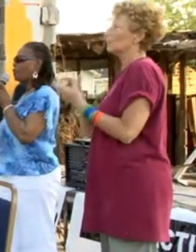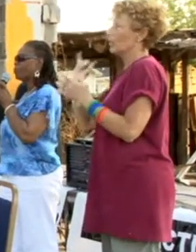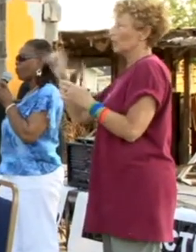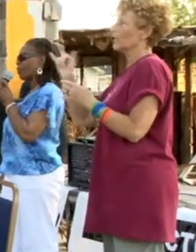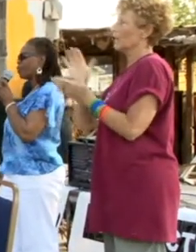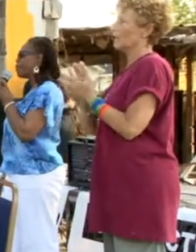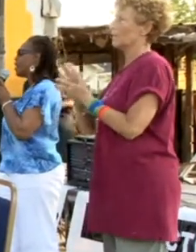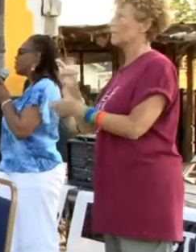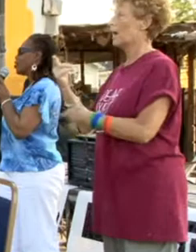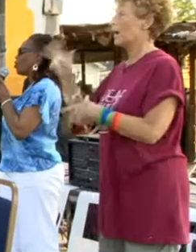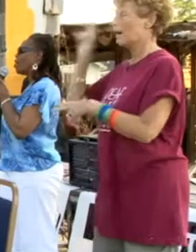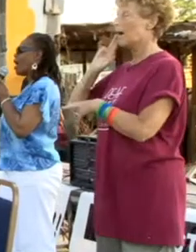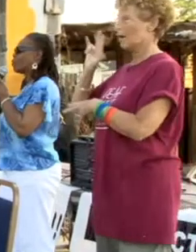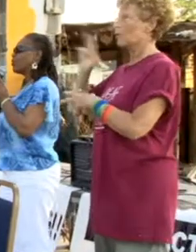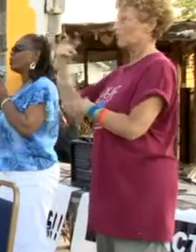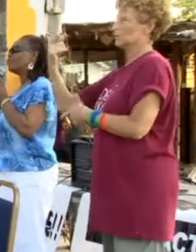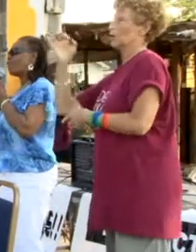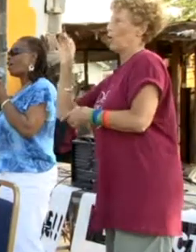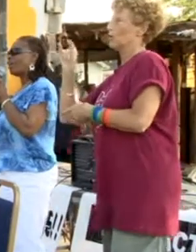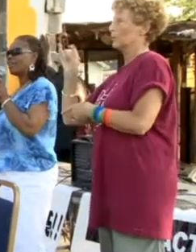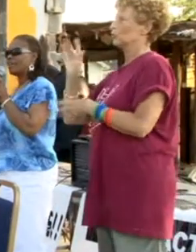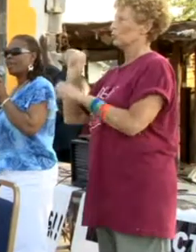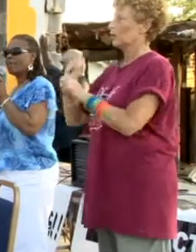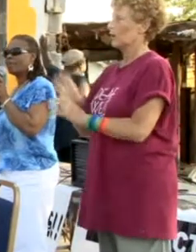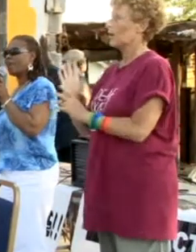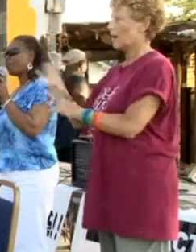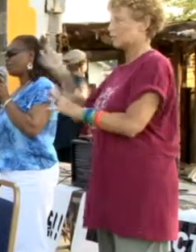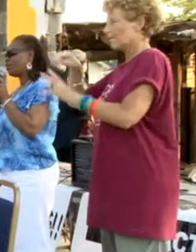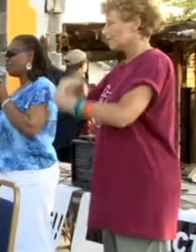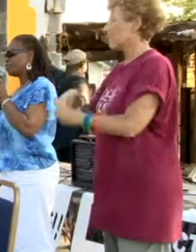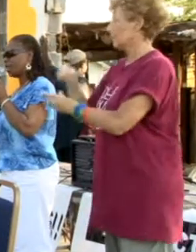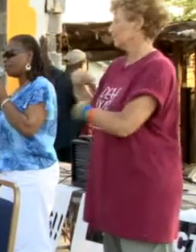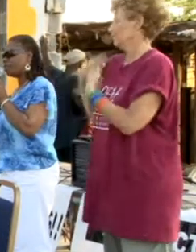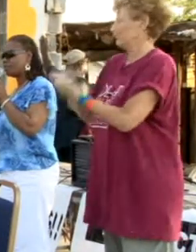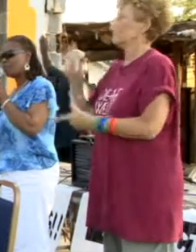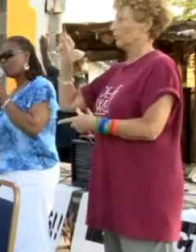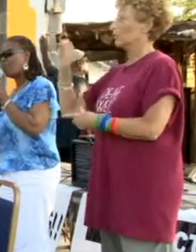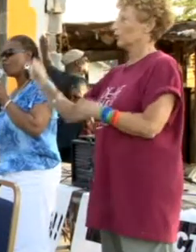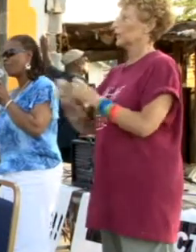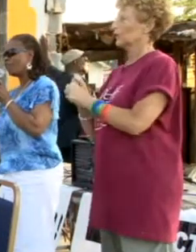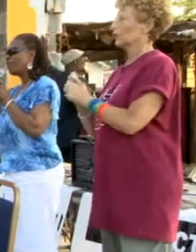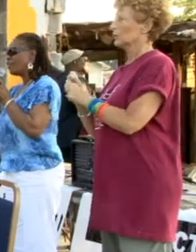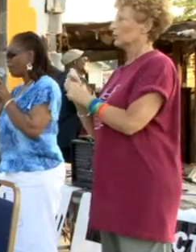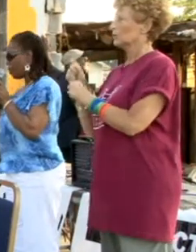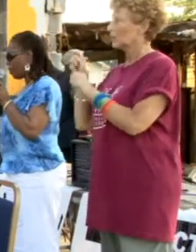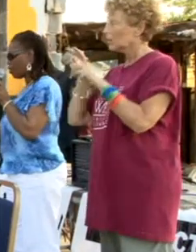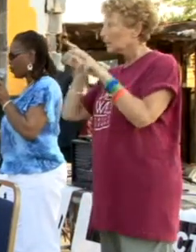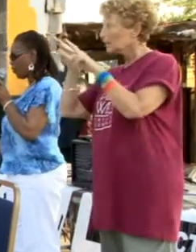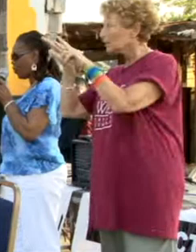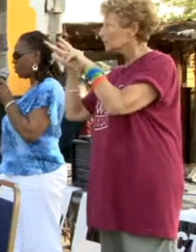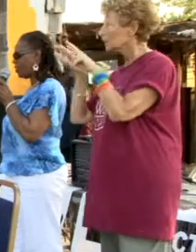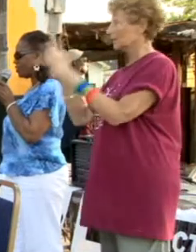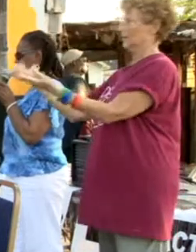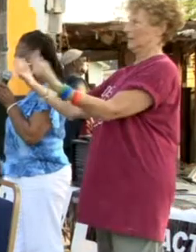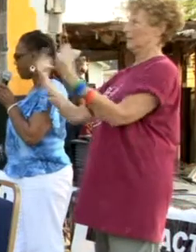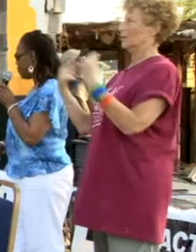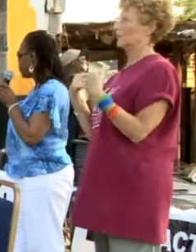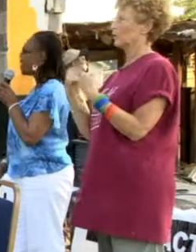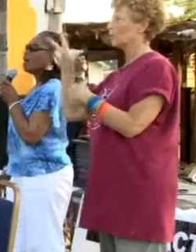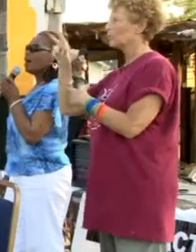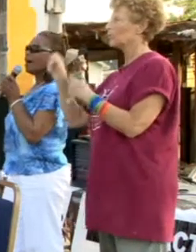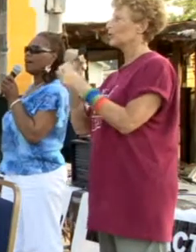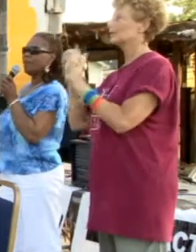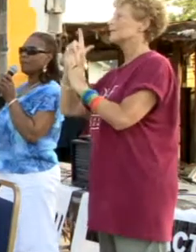was a garbage worker. So I was all involved in that. I went back 30 years later to be part of the coming home for 30 years